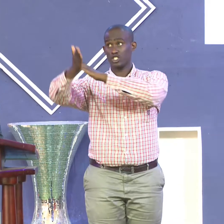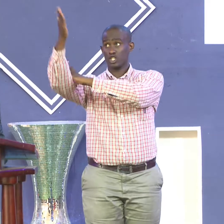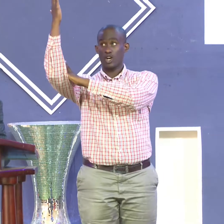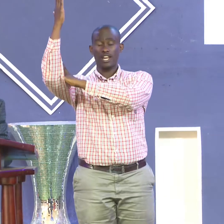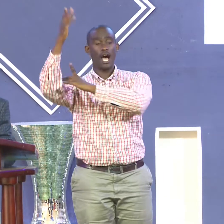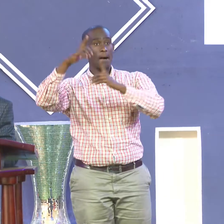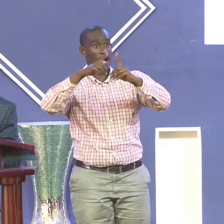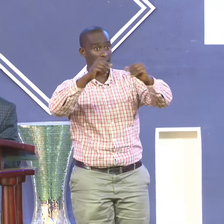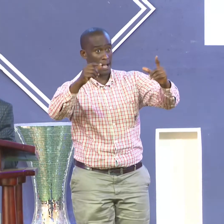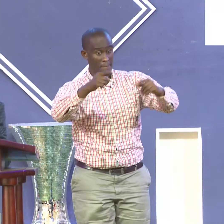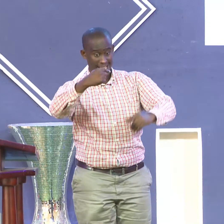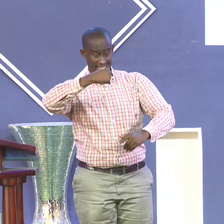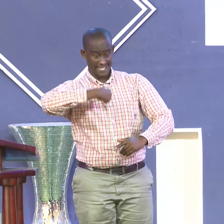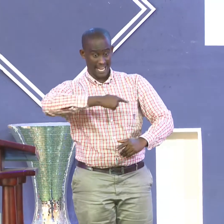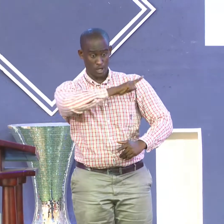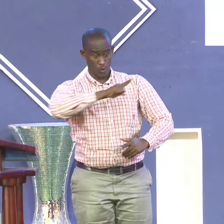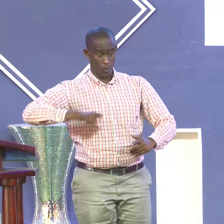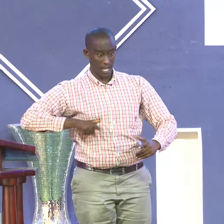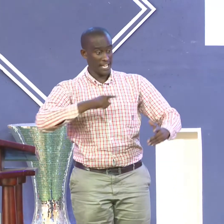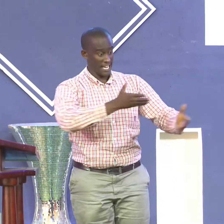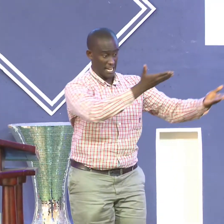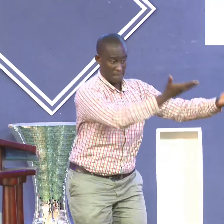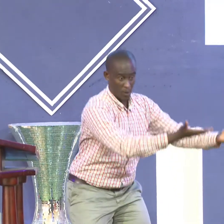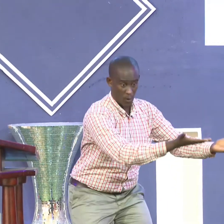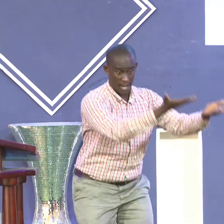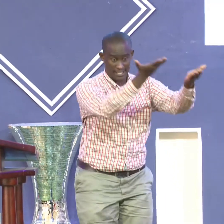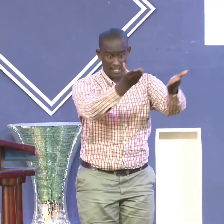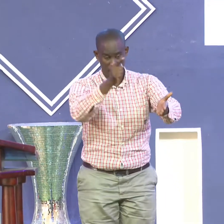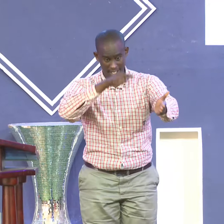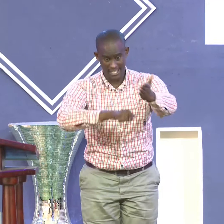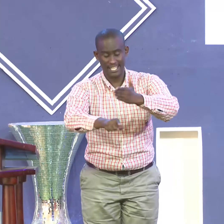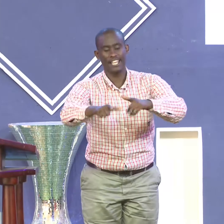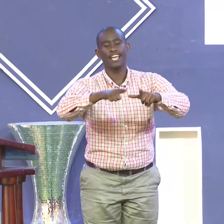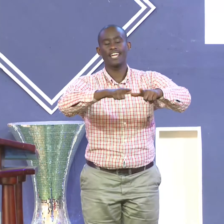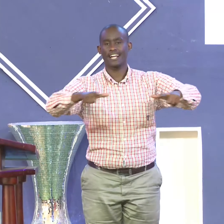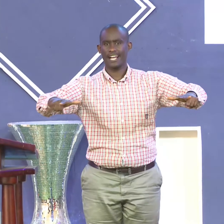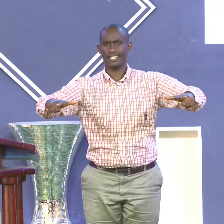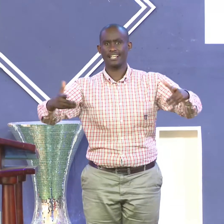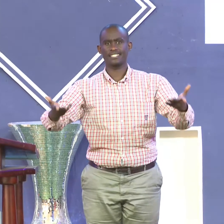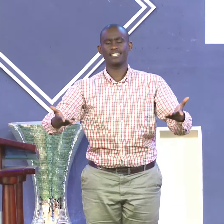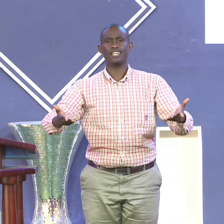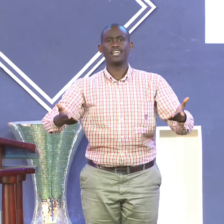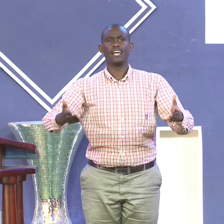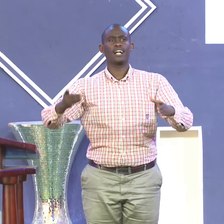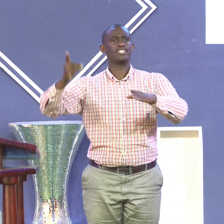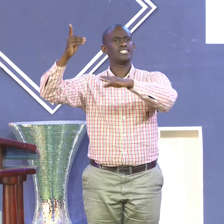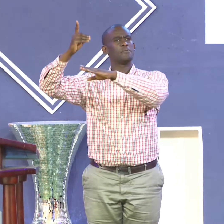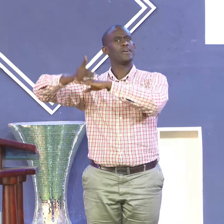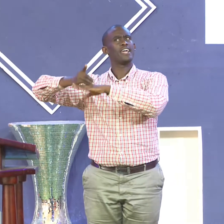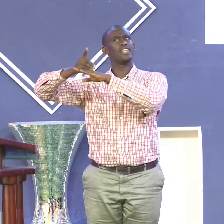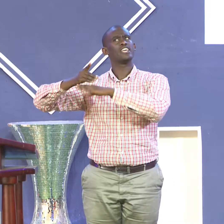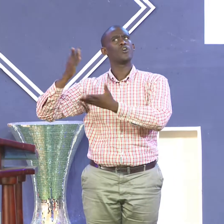okulya amawanga ago. And the Lord is telling them that he is the one taking them to possess those nations. Okusinzira ku kuyiga kwe twayiga ku